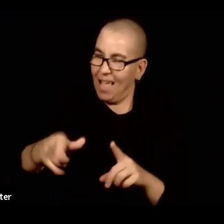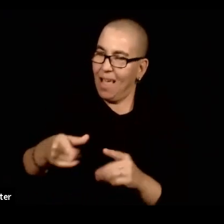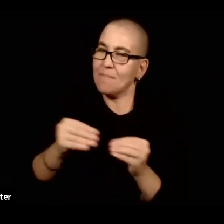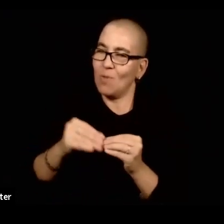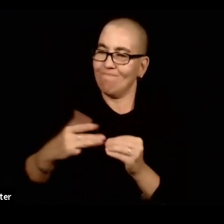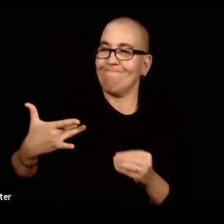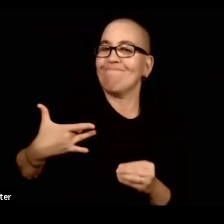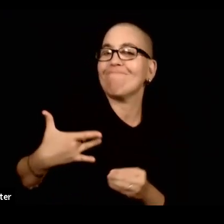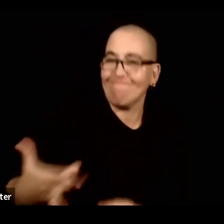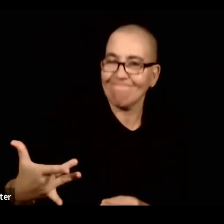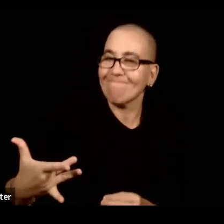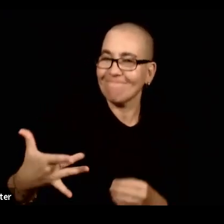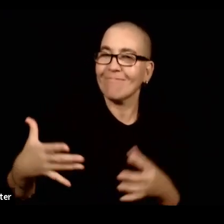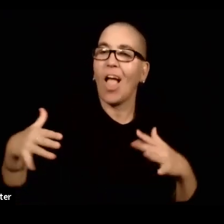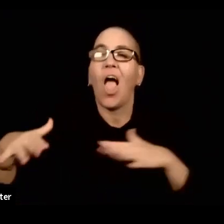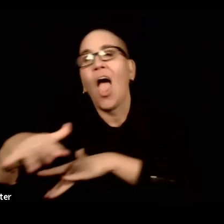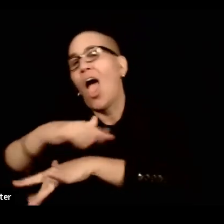that accompanies.